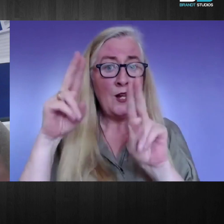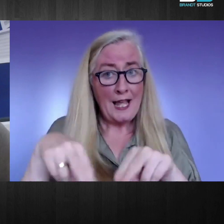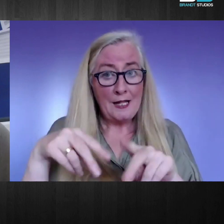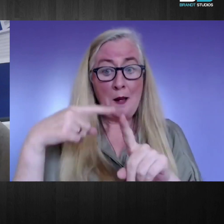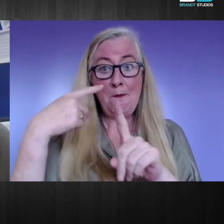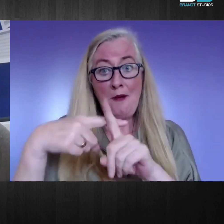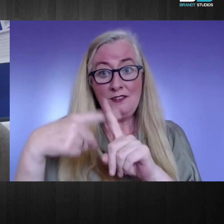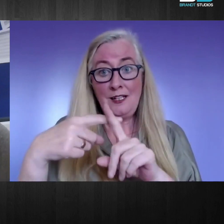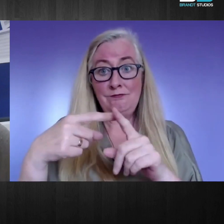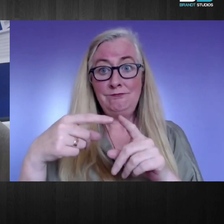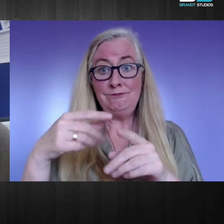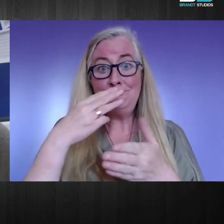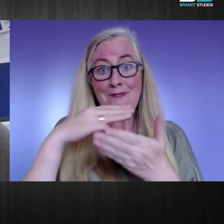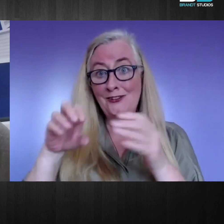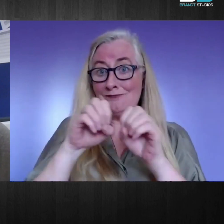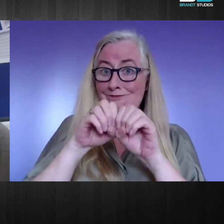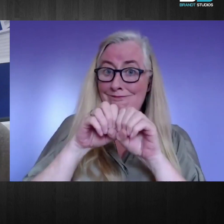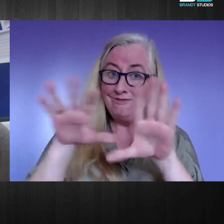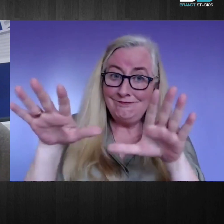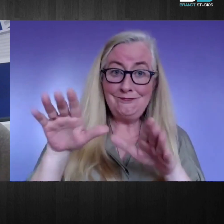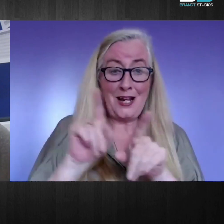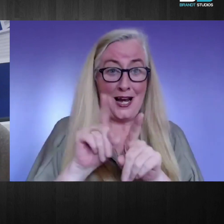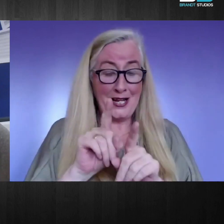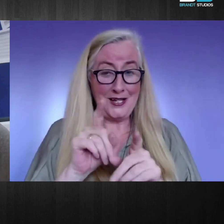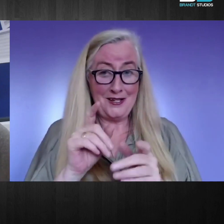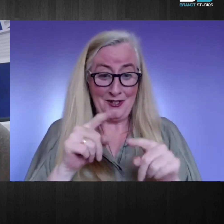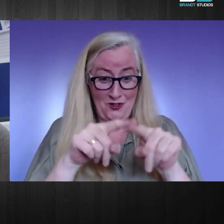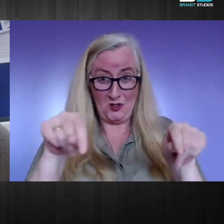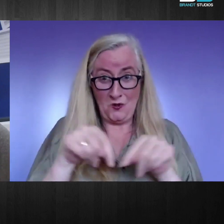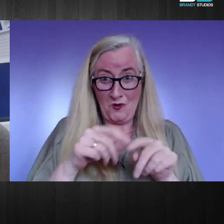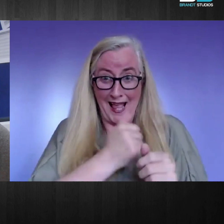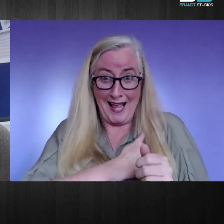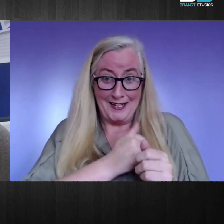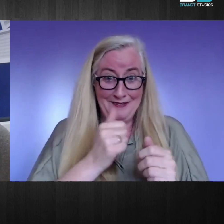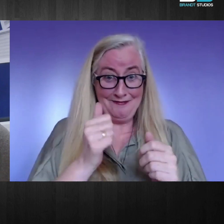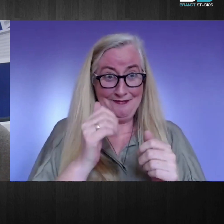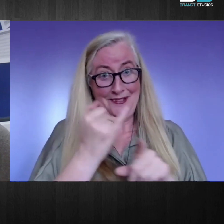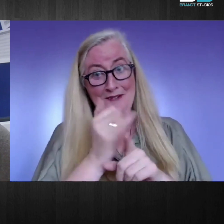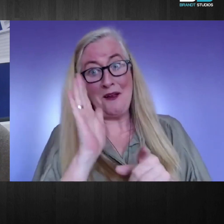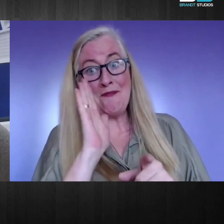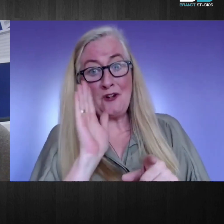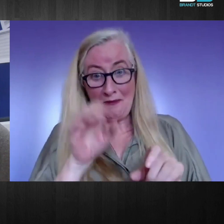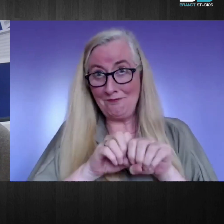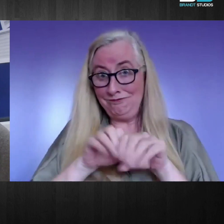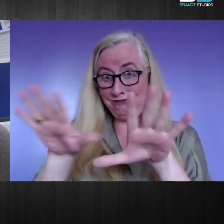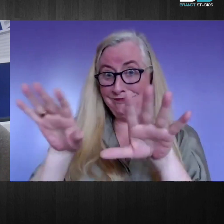a home studio in your bedroom, and that can be spread like right across the world. So I do think that